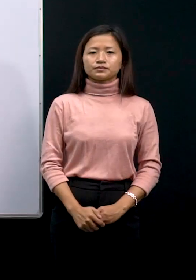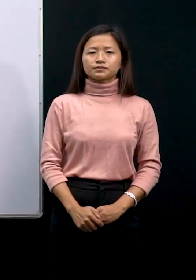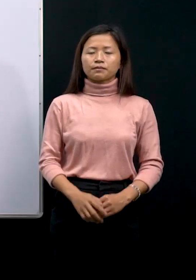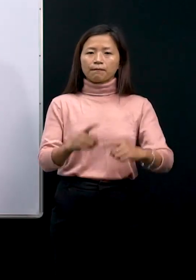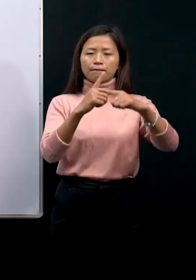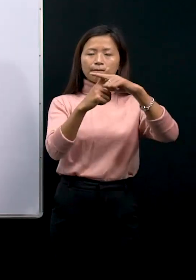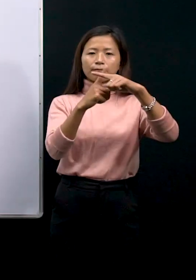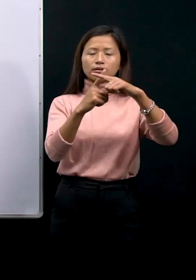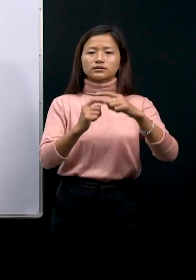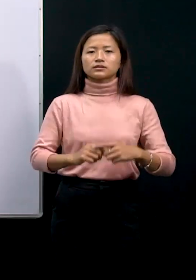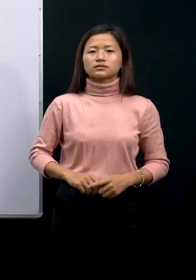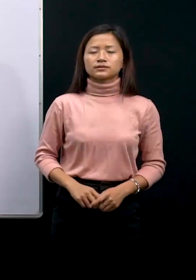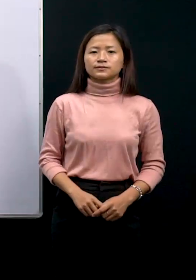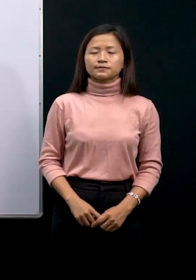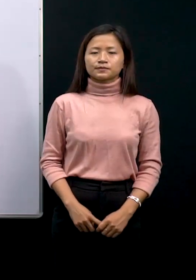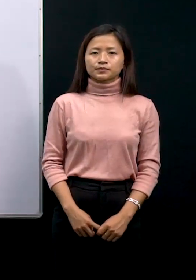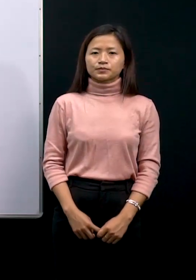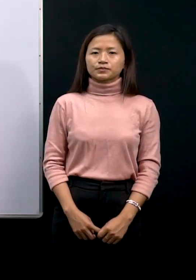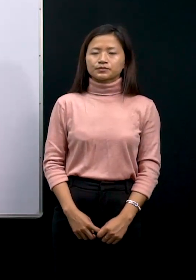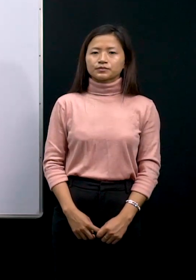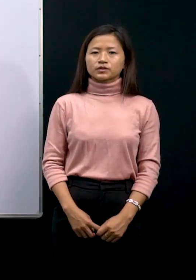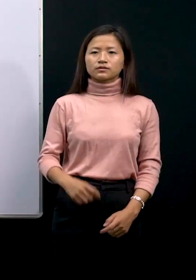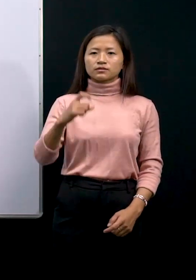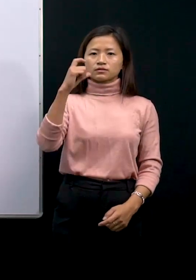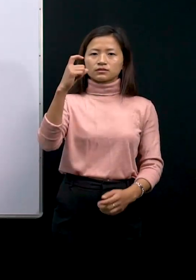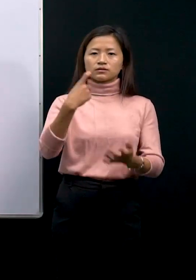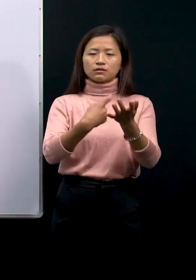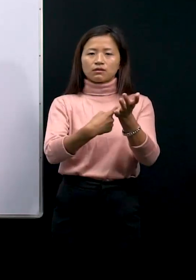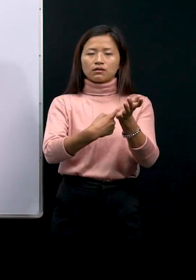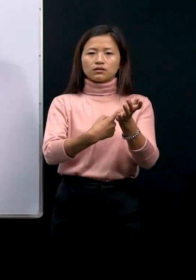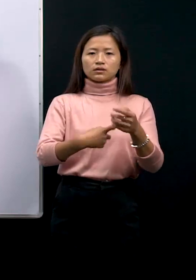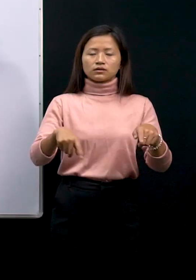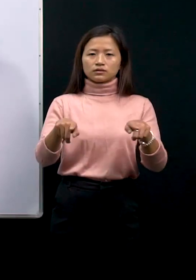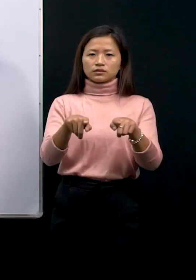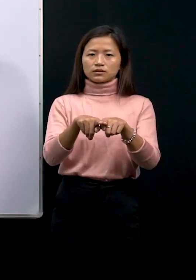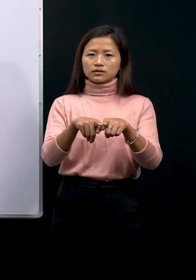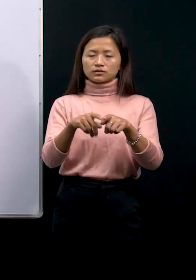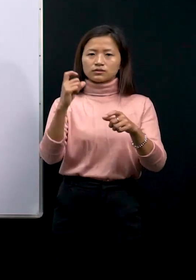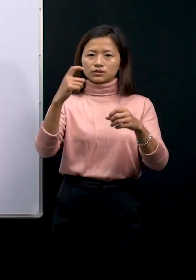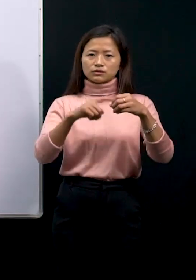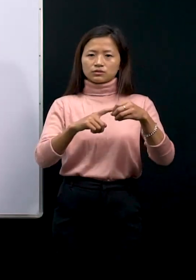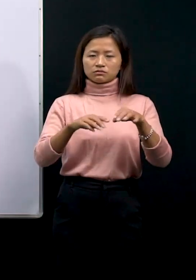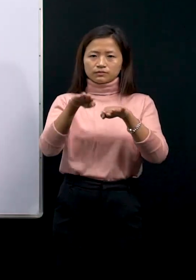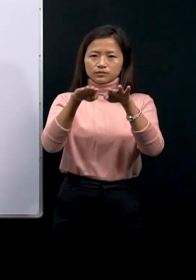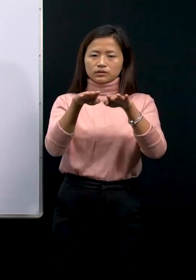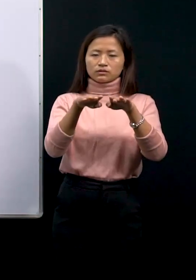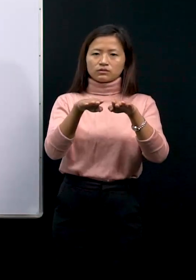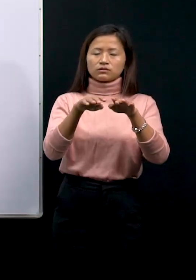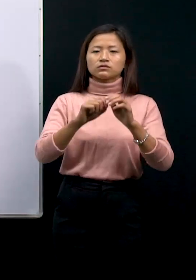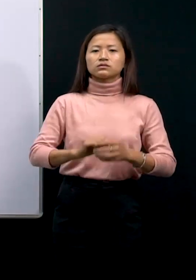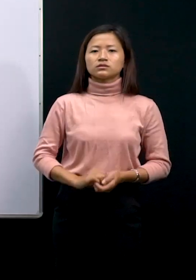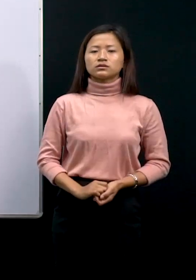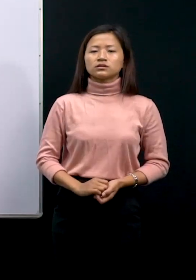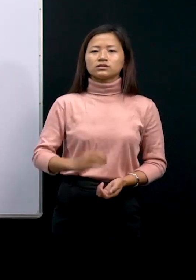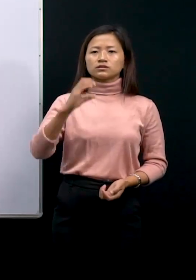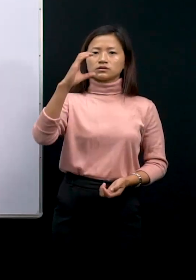Plus. Which one? CR. CR and CQ are equal. So in place of CR, what we can